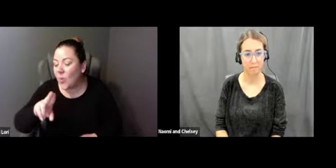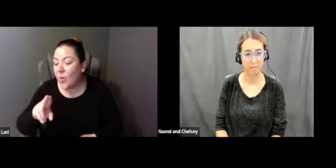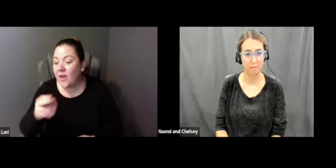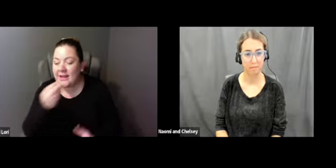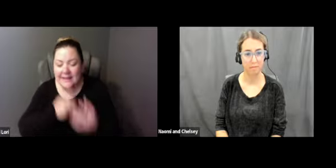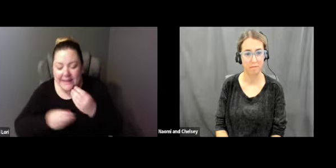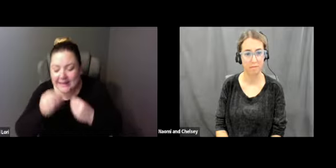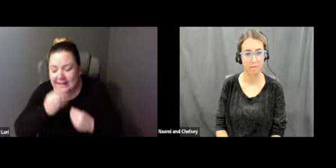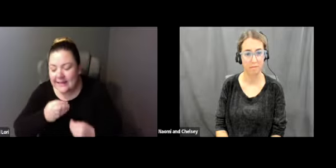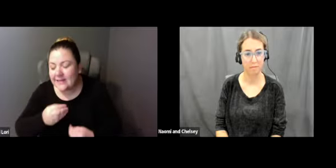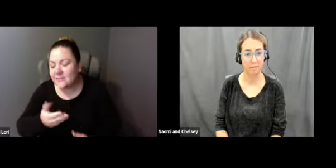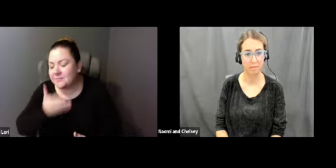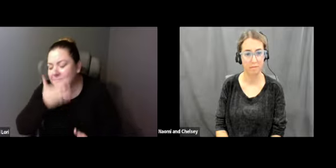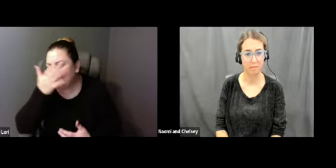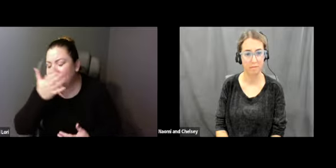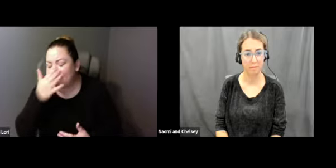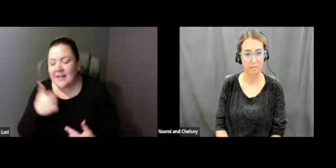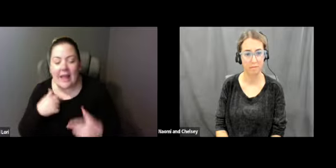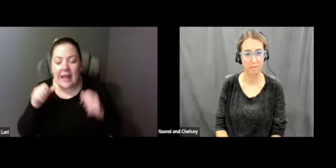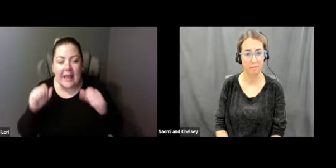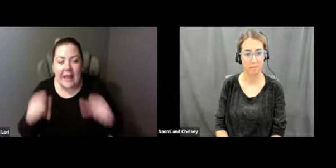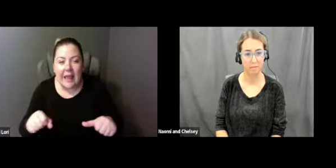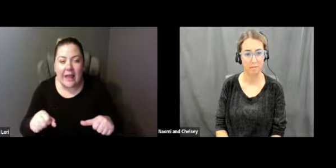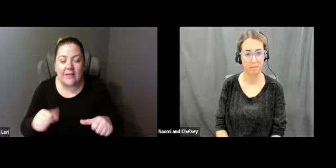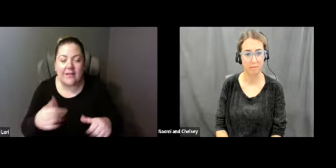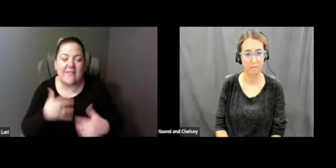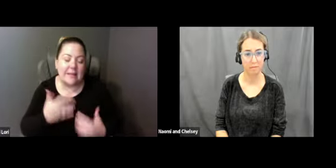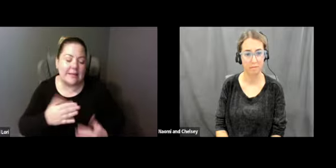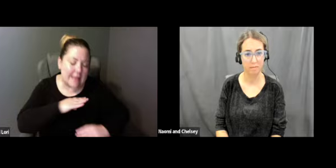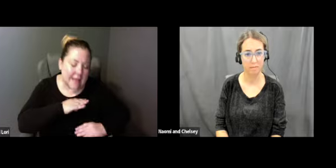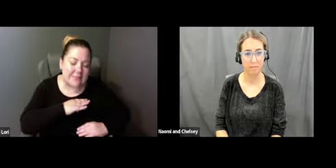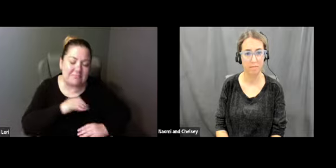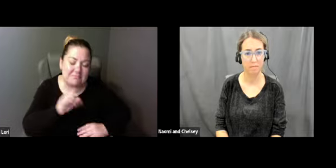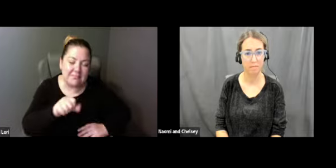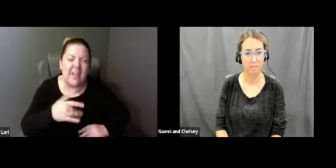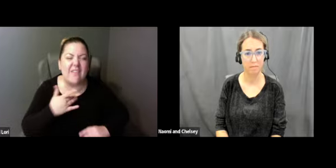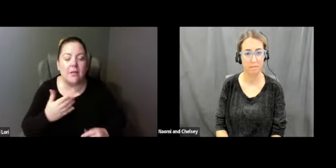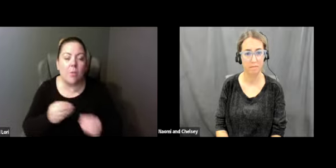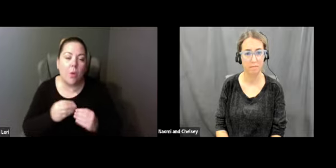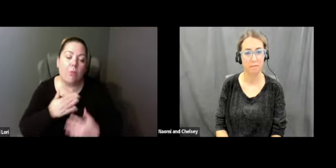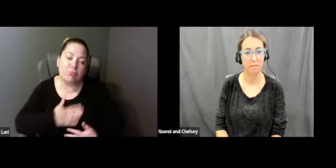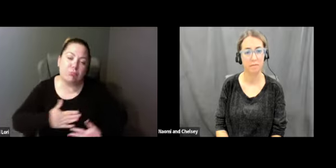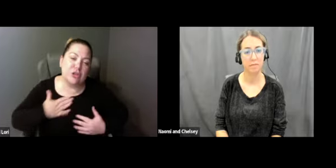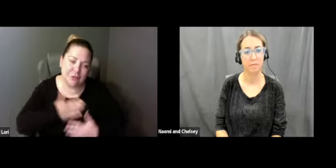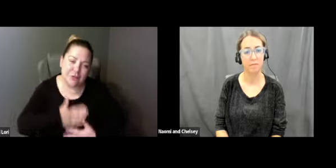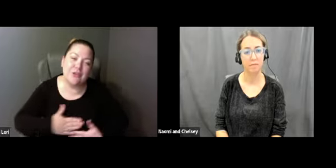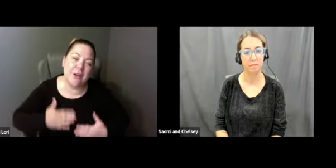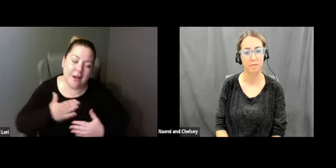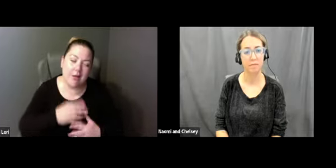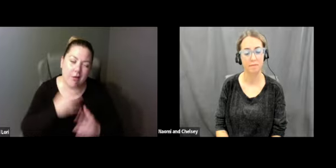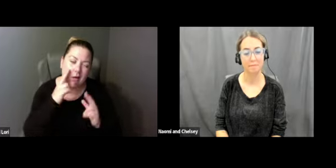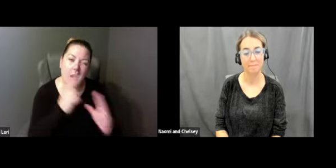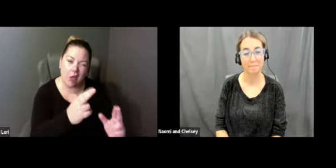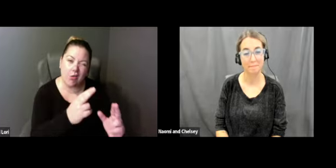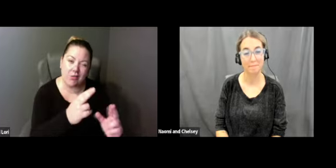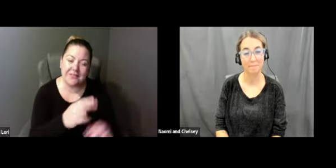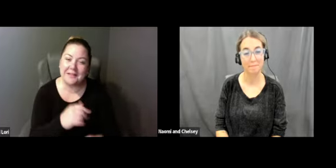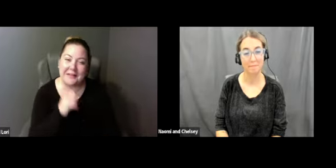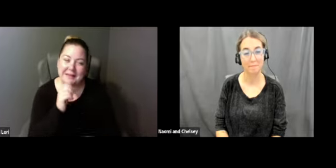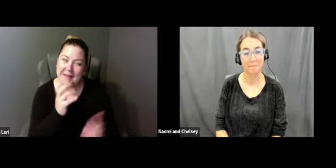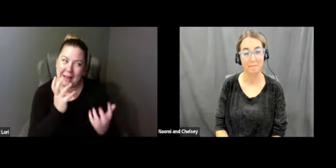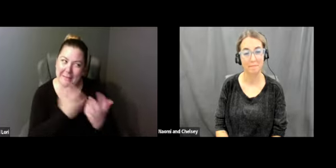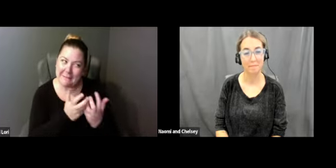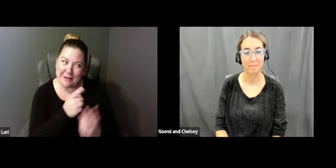eat something I can smell, and it's satisfying and grateful of how I'm feeling right now. And while that doesn't perfectly answer in